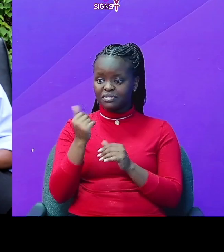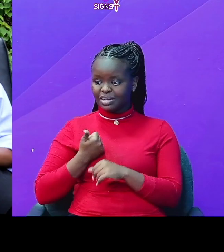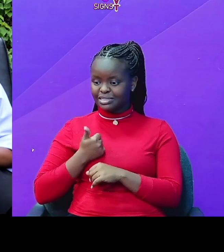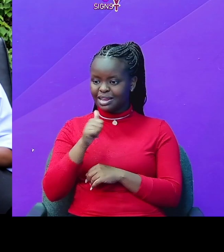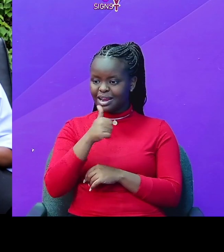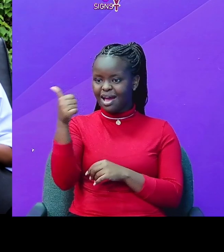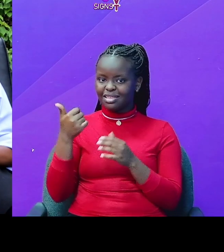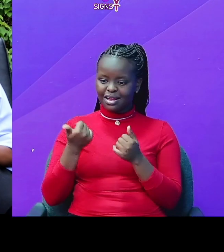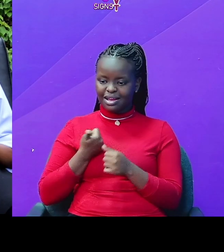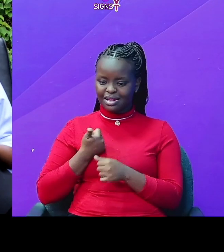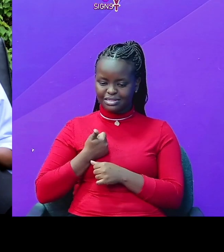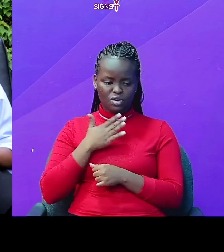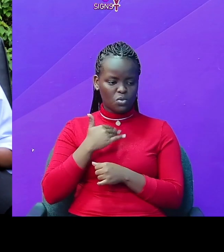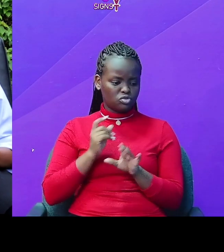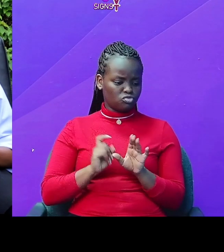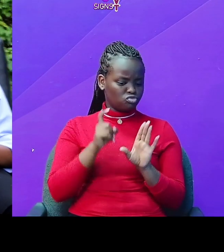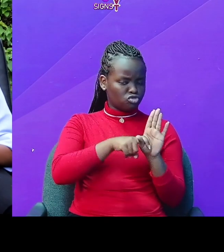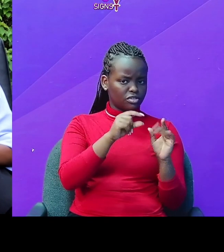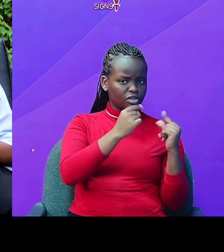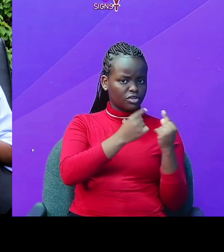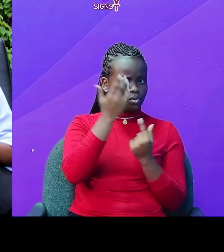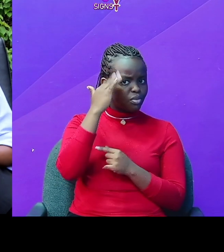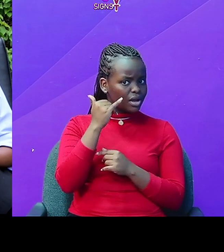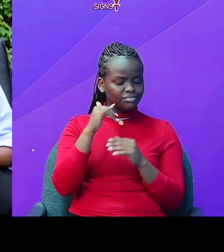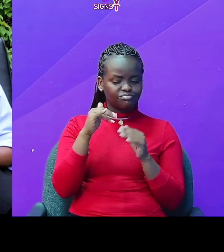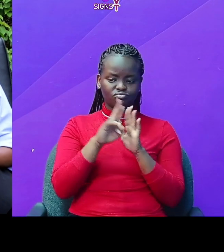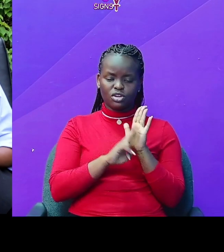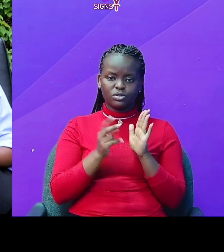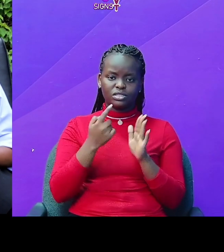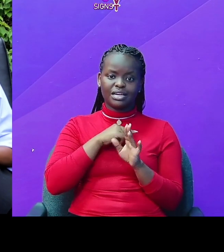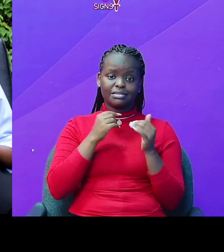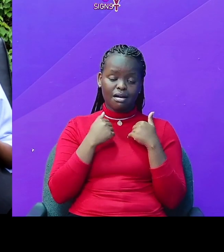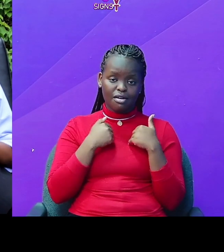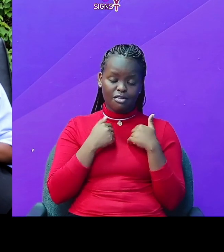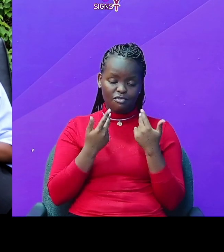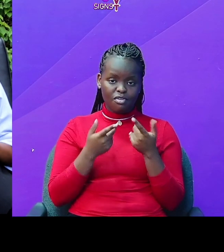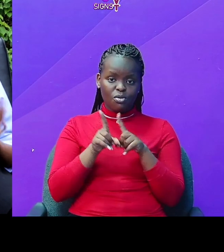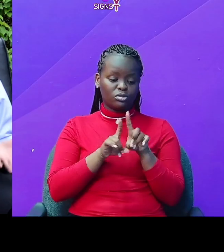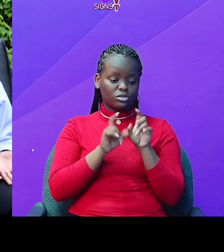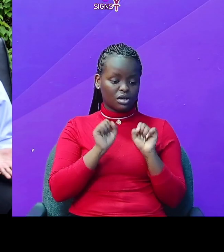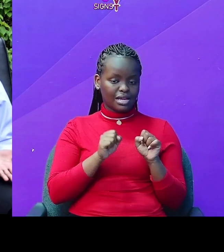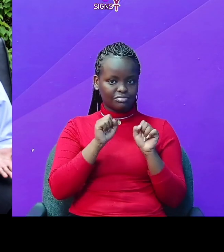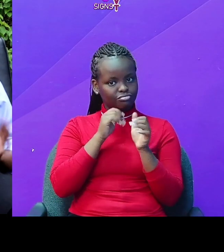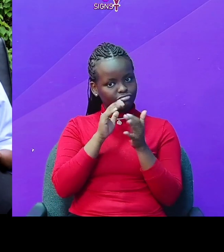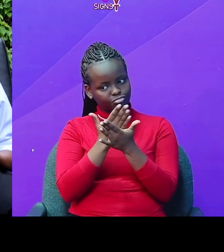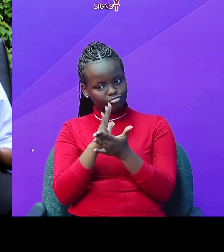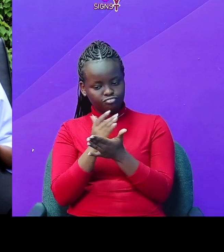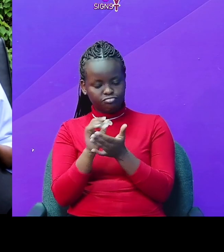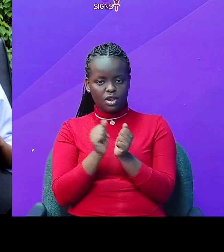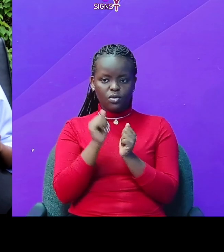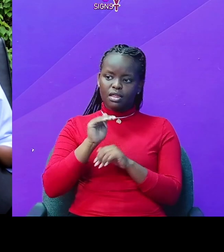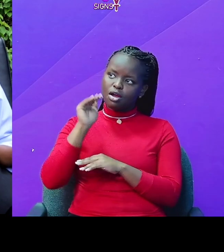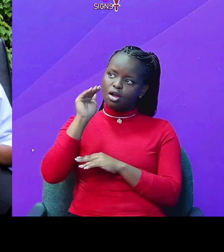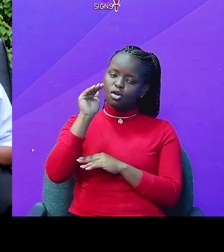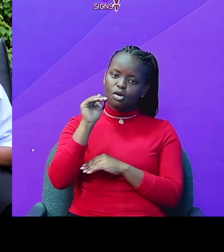girls will like to join the group because of the rules that we set, and we can also share with our